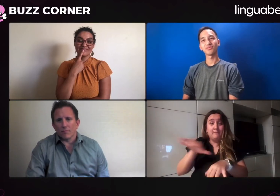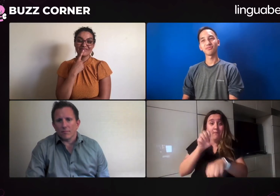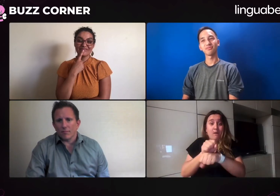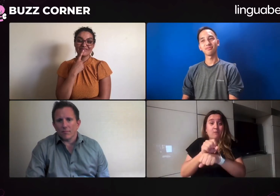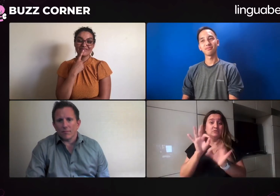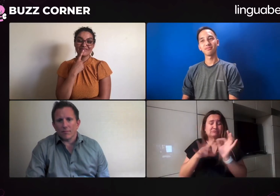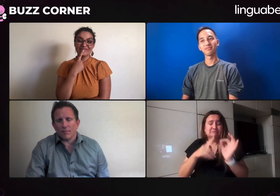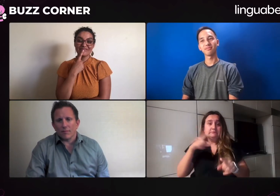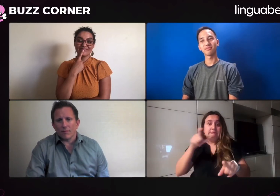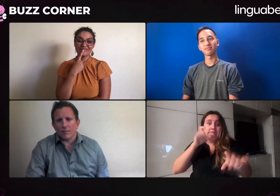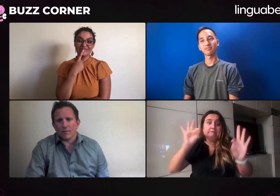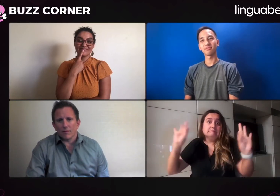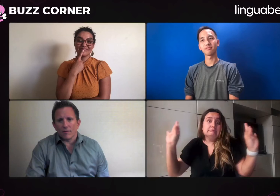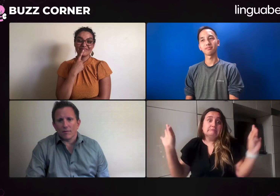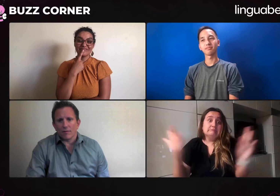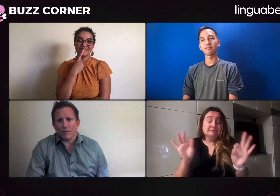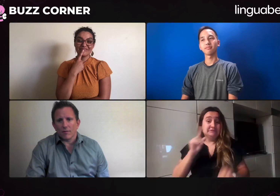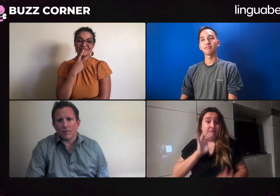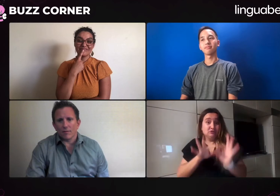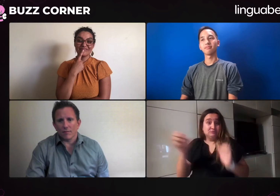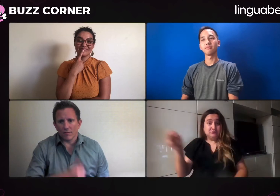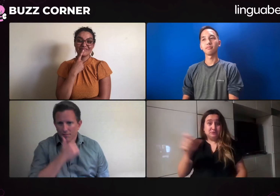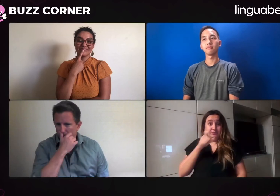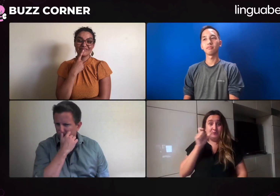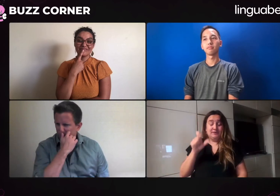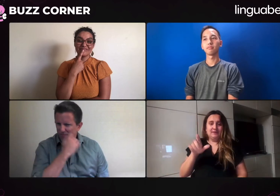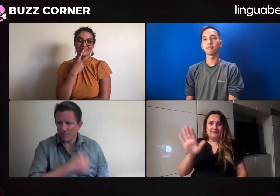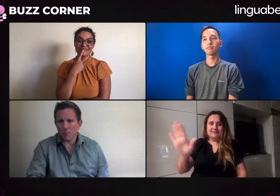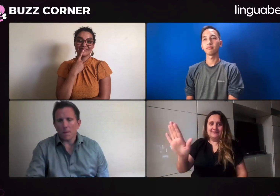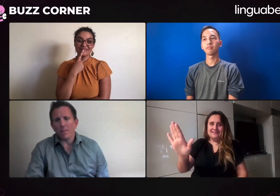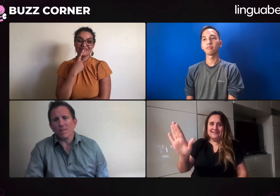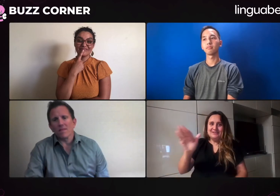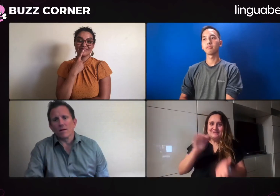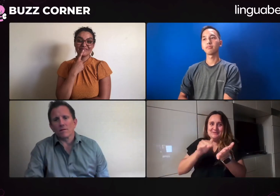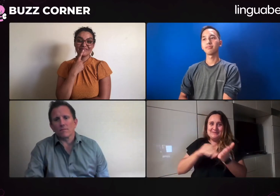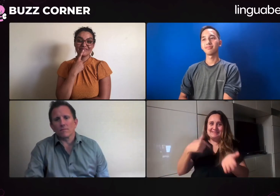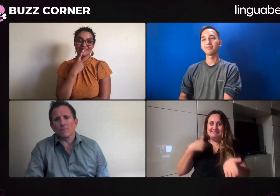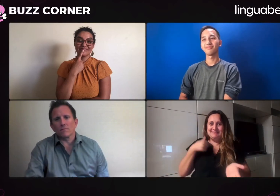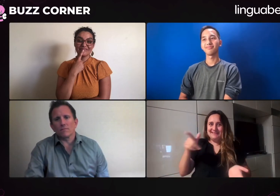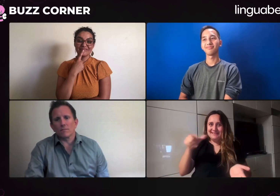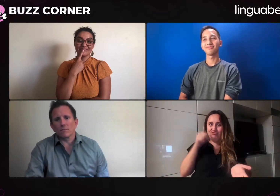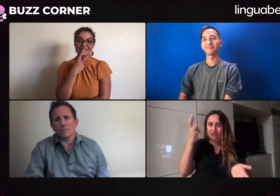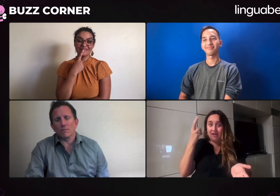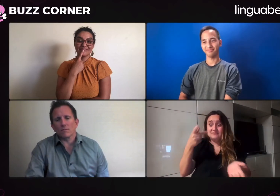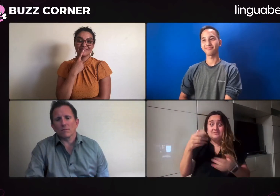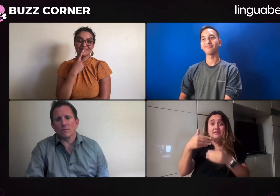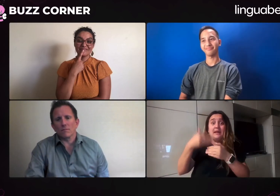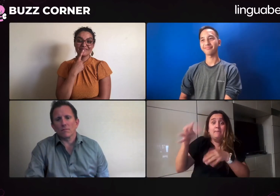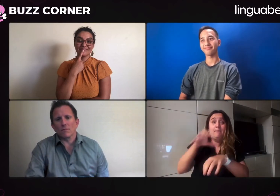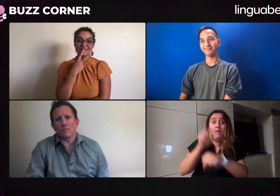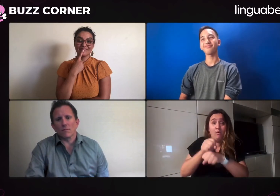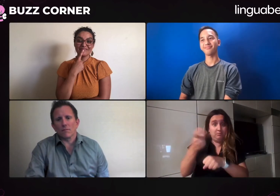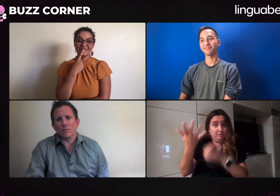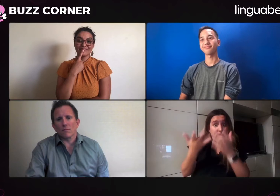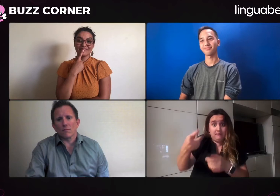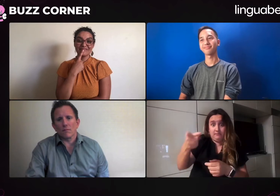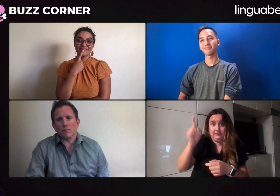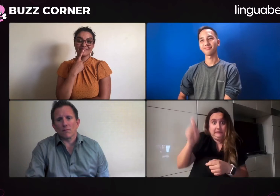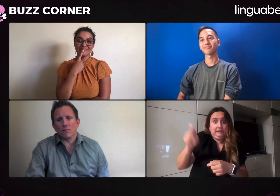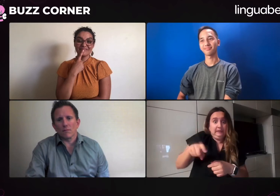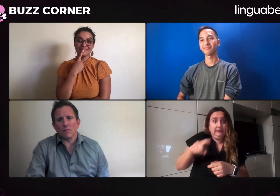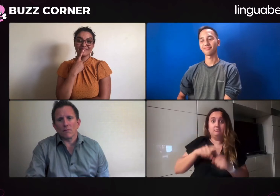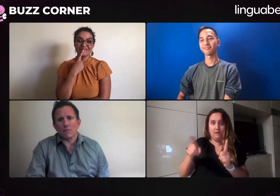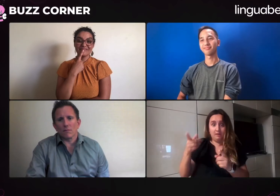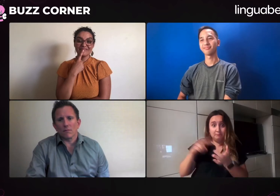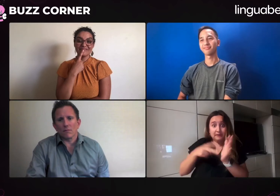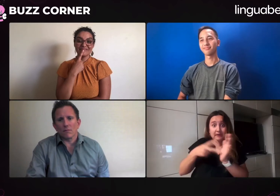gatekeeping, even for medical appointments, sometimes, you may think the medical interpreter, it's not really important, but you don't realize that